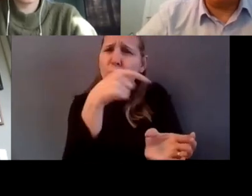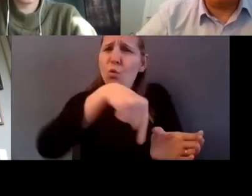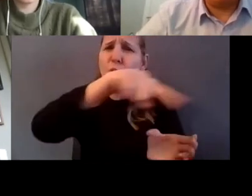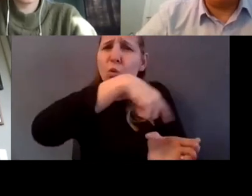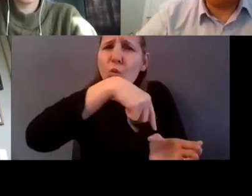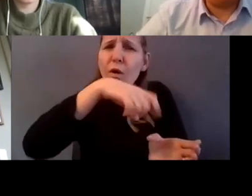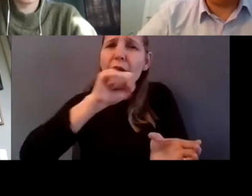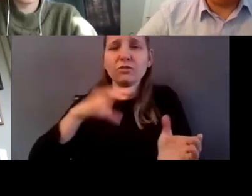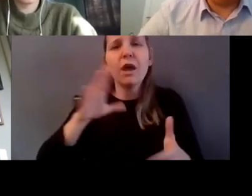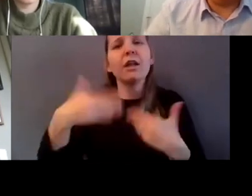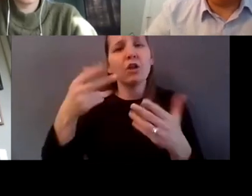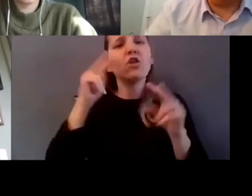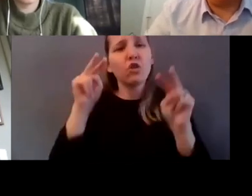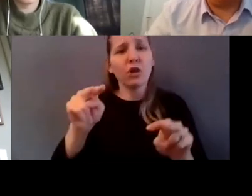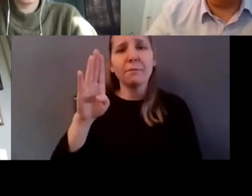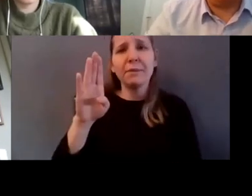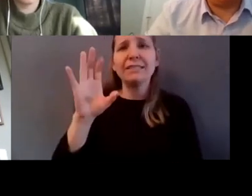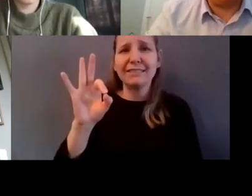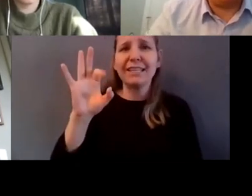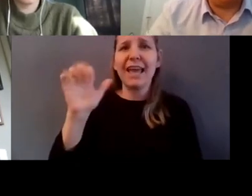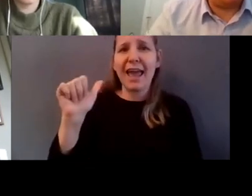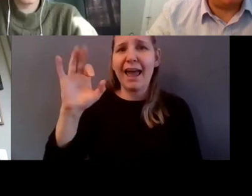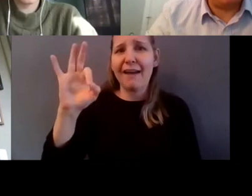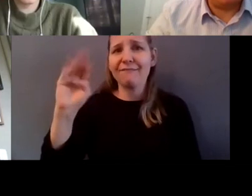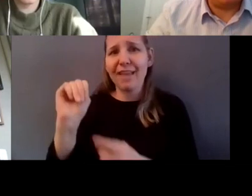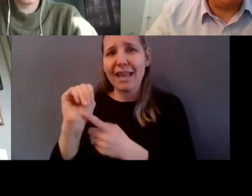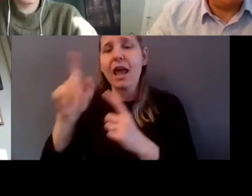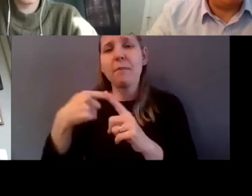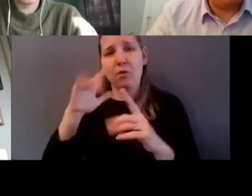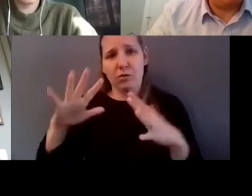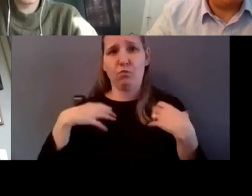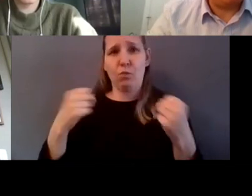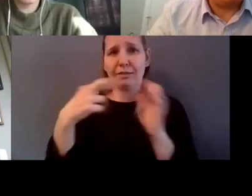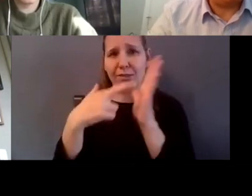the BCAFN website for their recent report on wellness. Thank you.